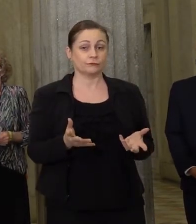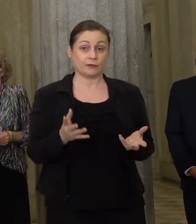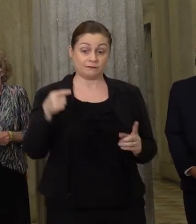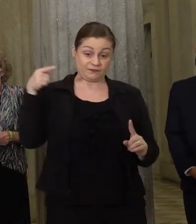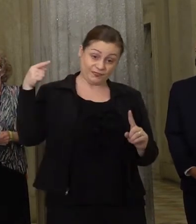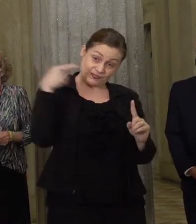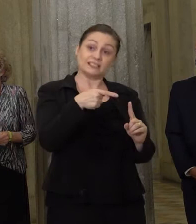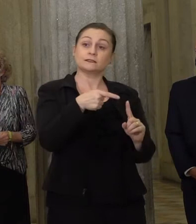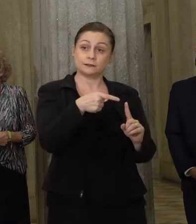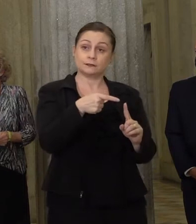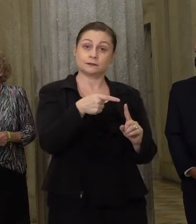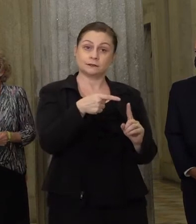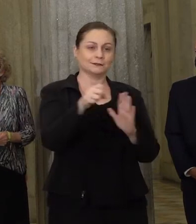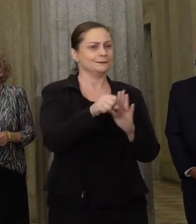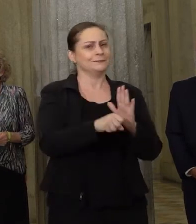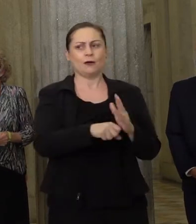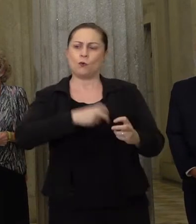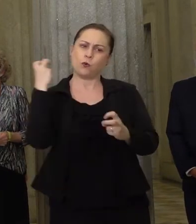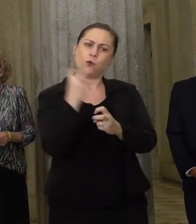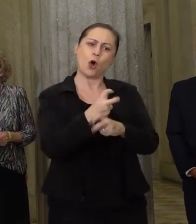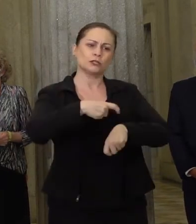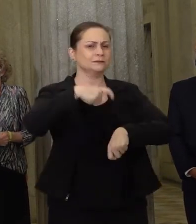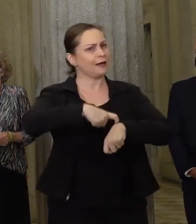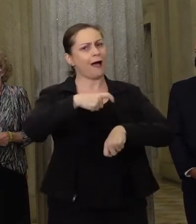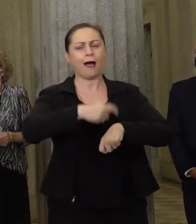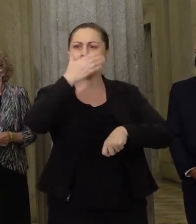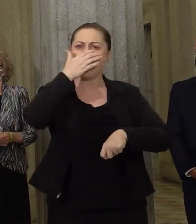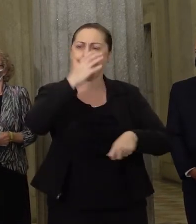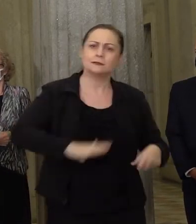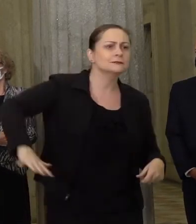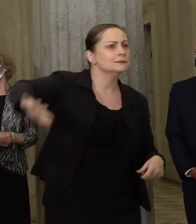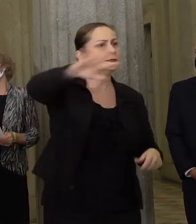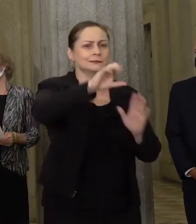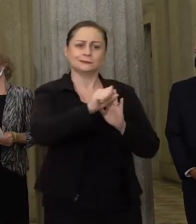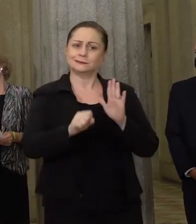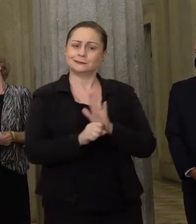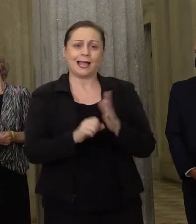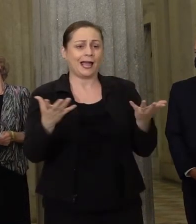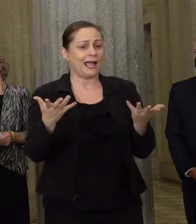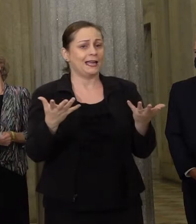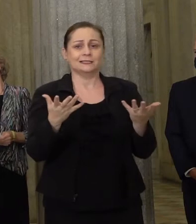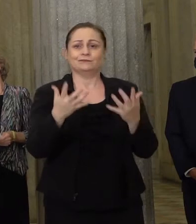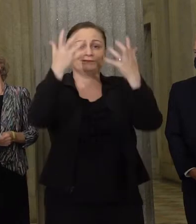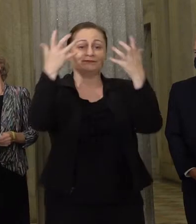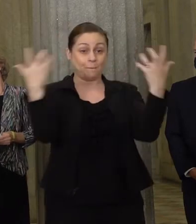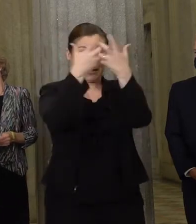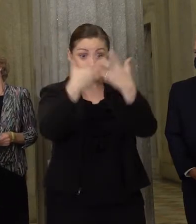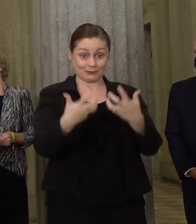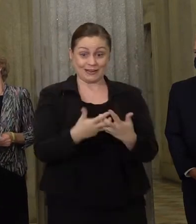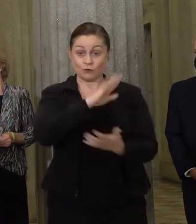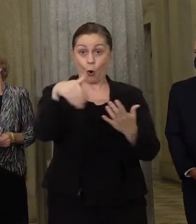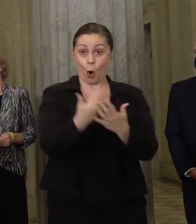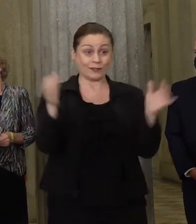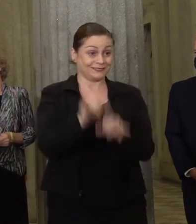state have very difficult trying to enforce a statewide mask order, and one size doesn't fit all. But this, with alcohol and